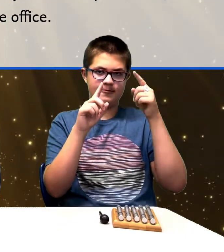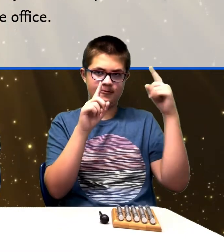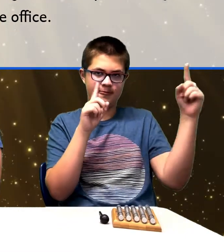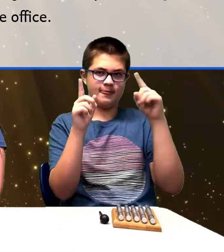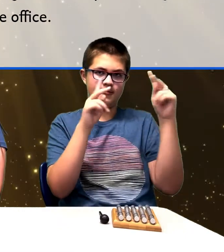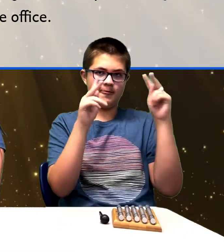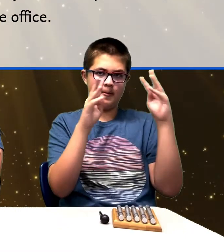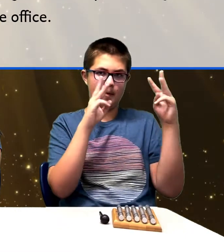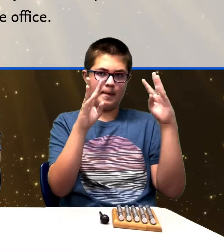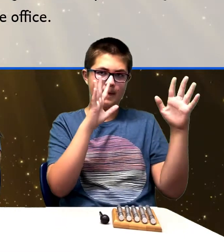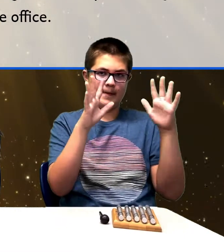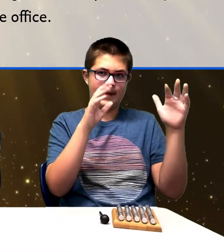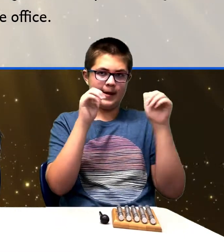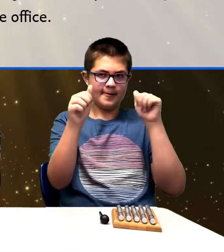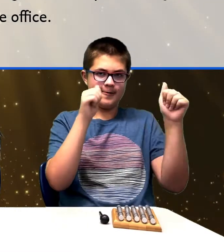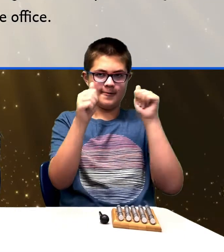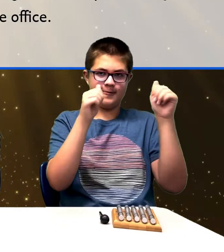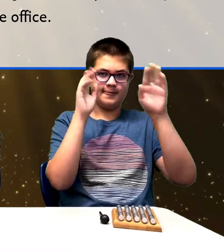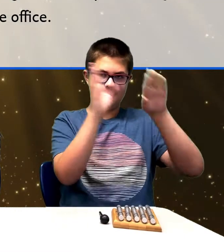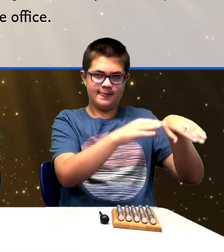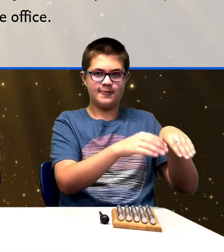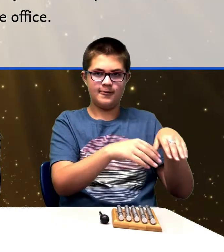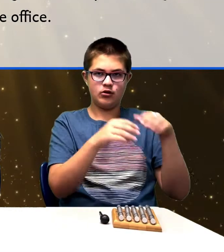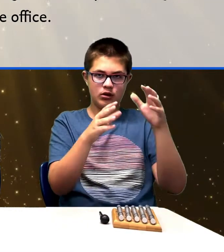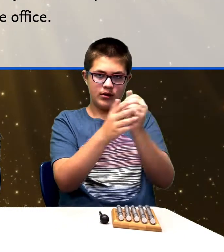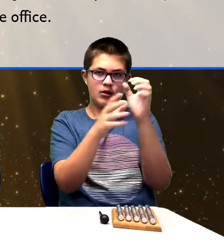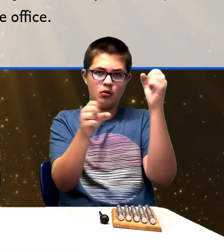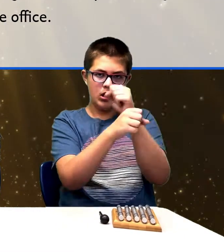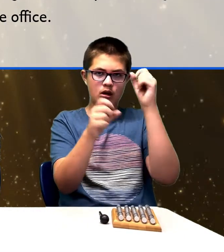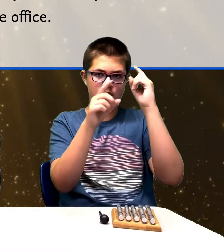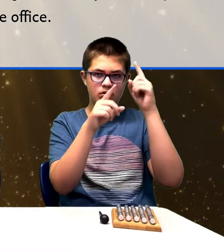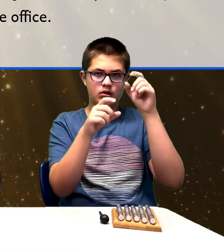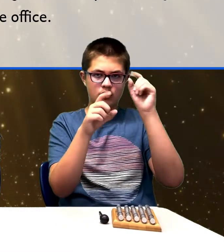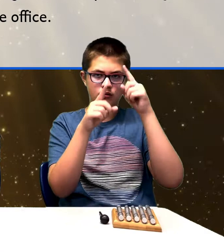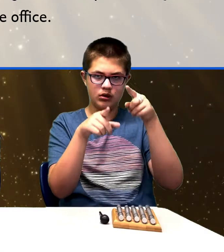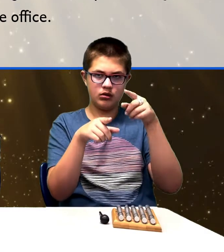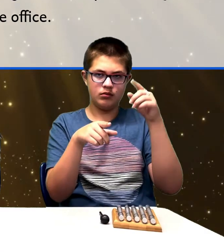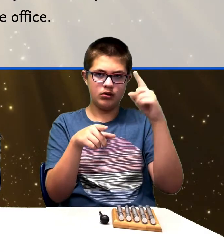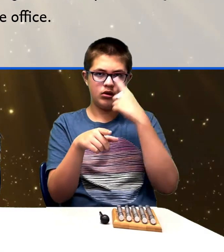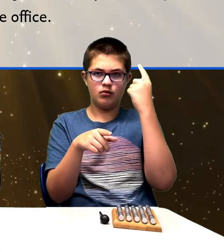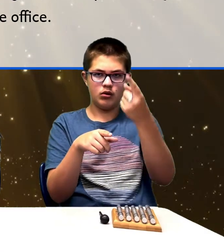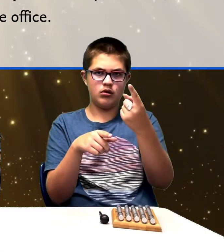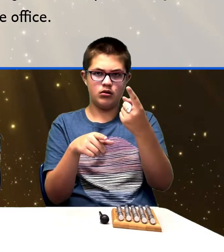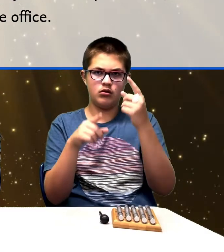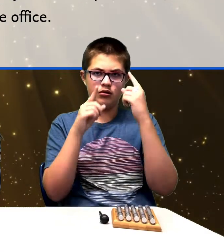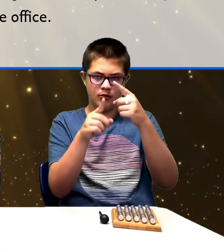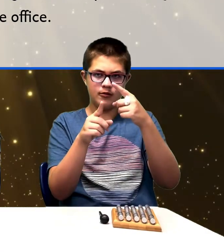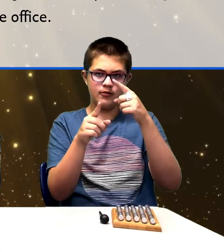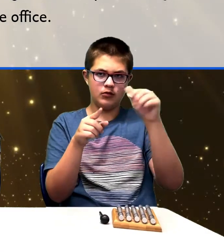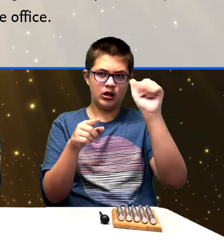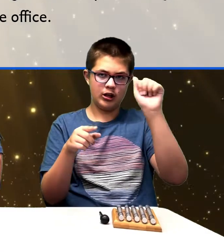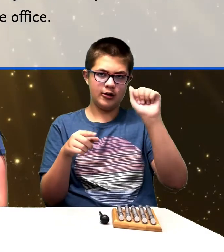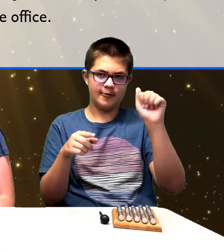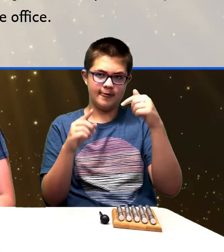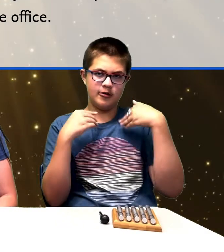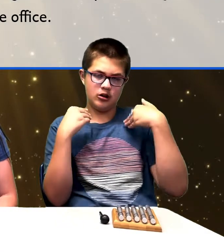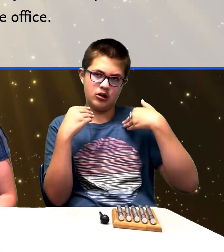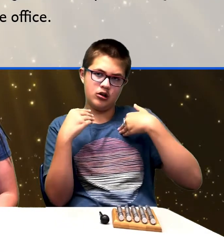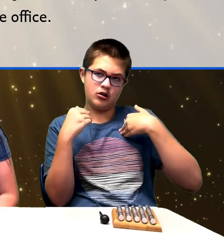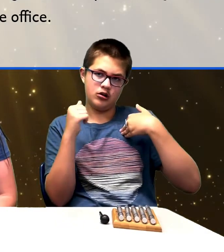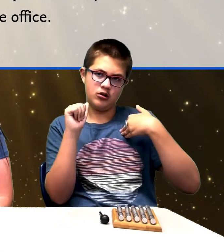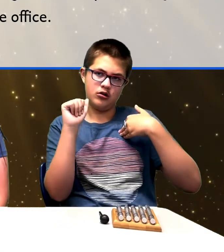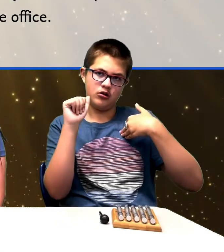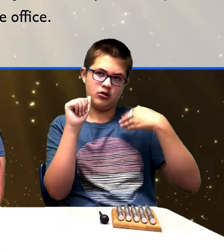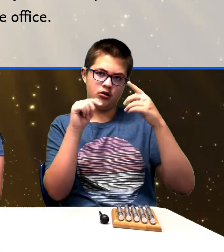scoreboard. Getting the win is the goal. It's just not the only goal. Athletes have fun this week at